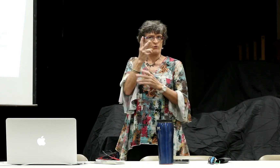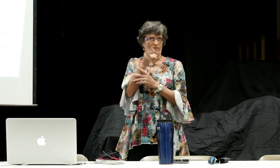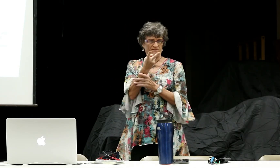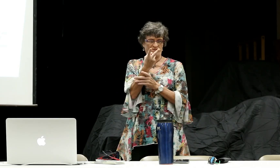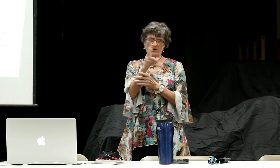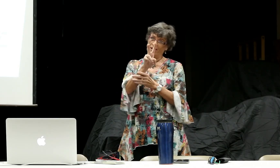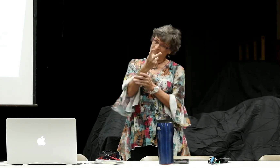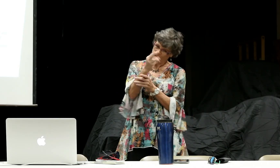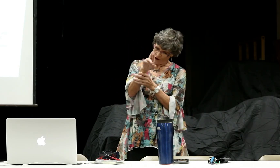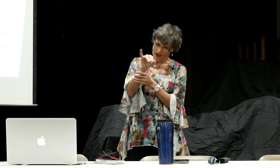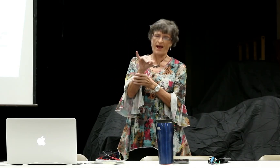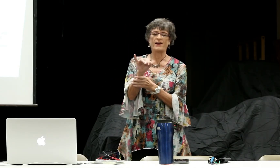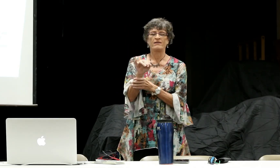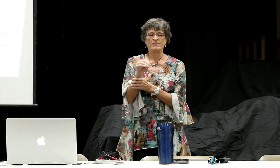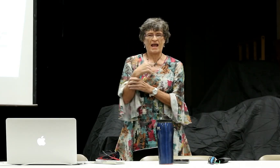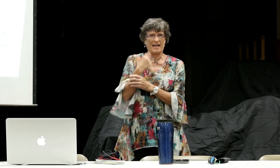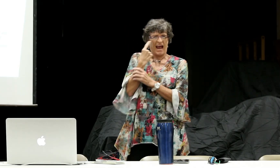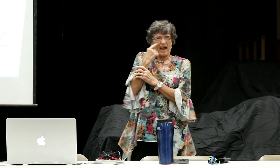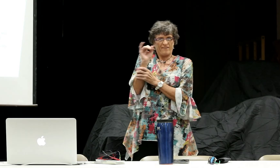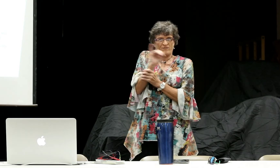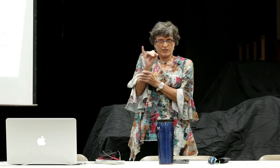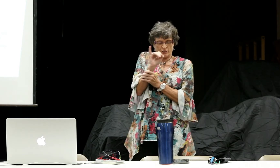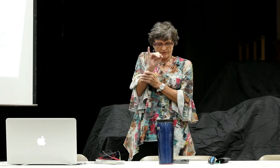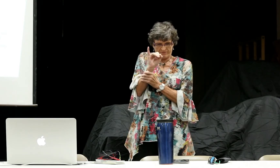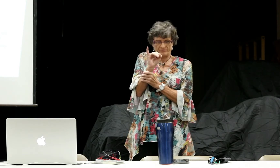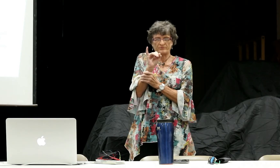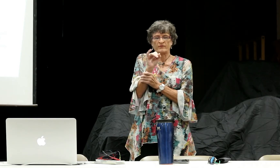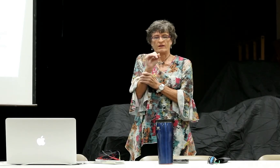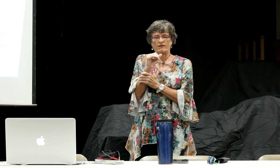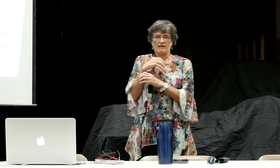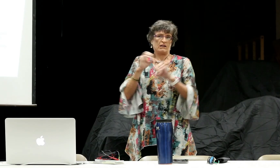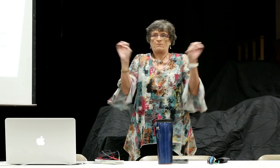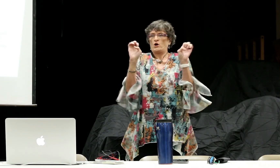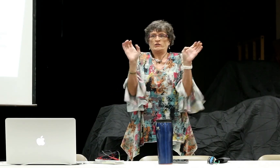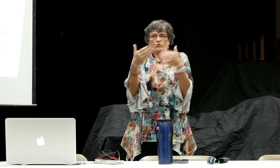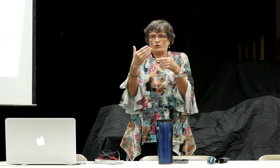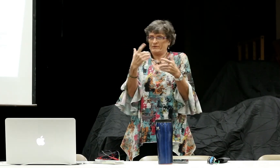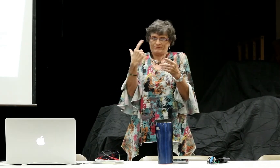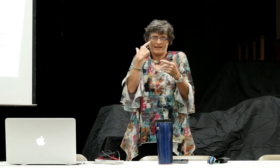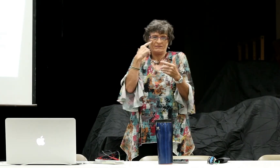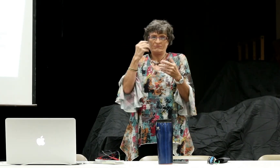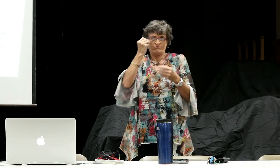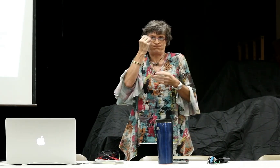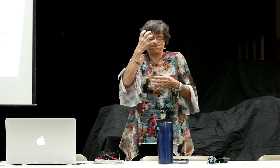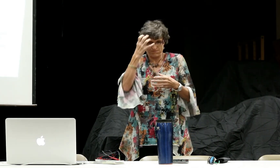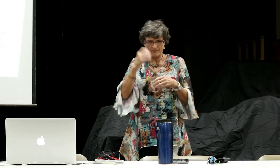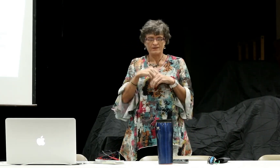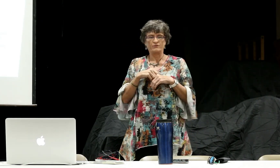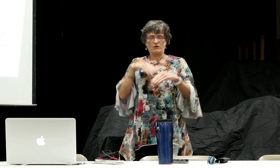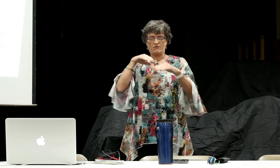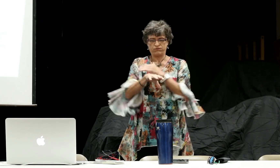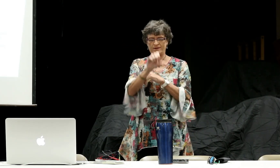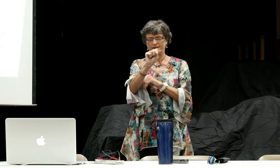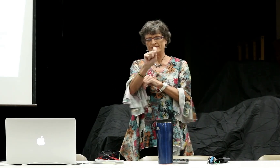responsibility to find an interpreter, especially waiting until the last minute to try and request one. I mean, I was